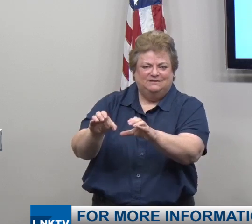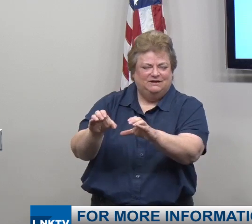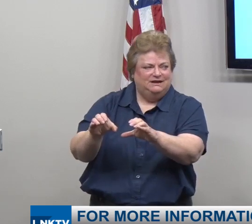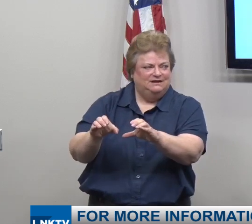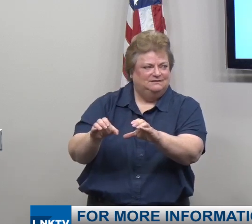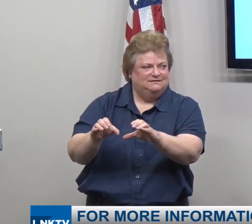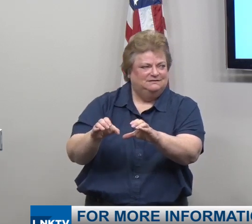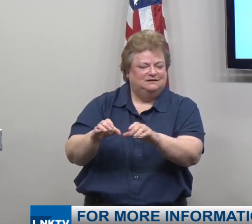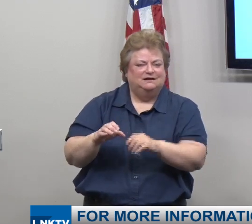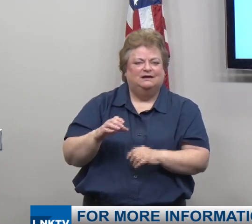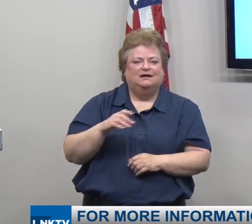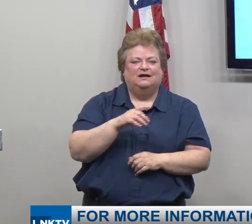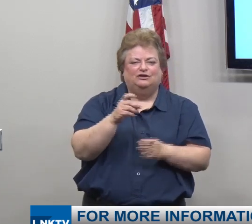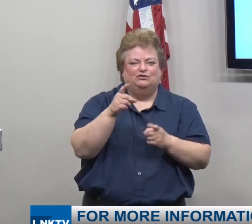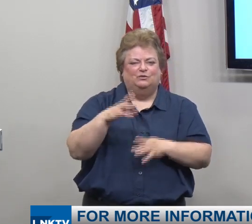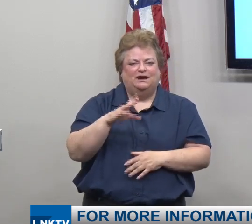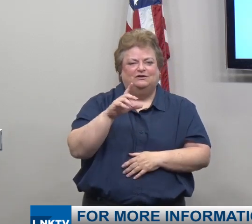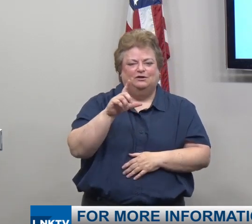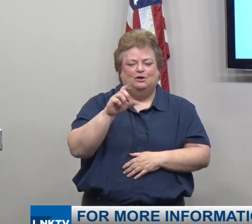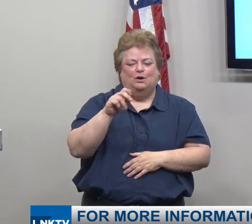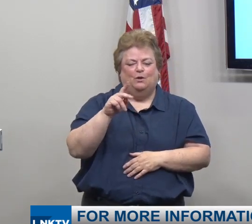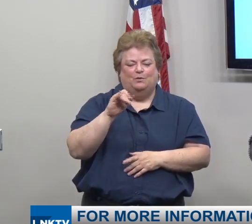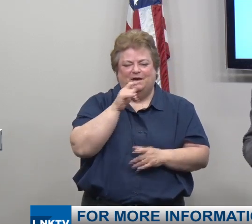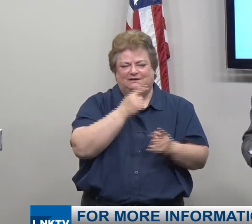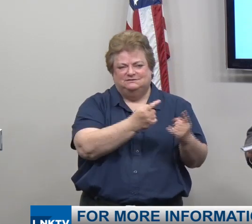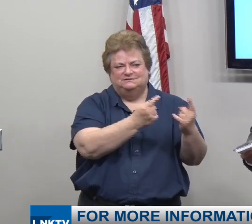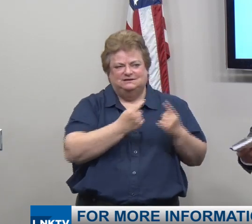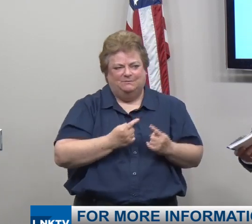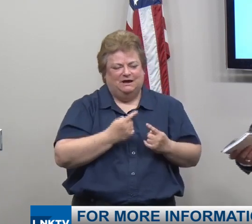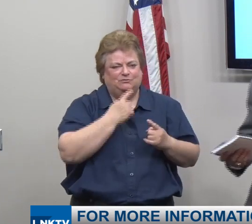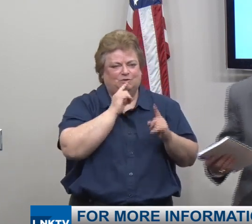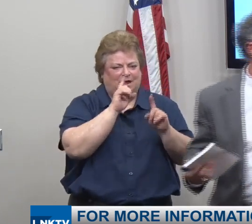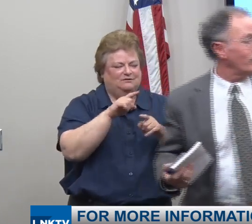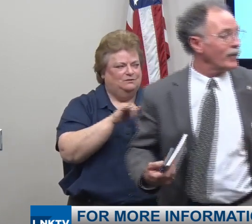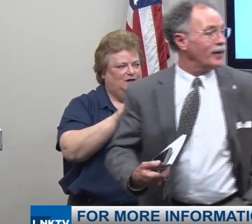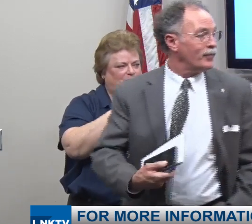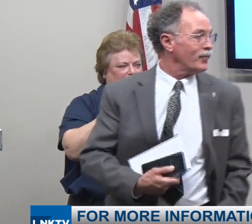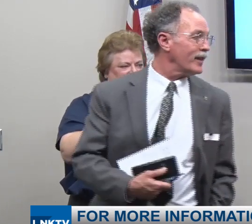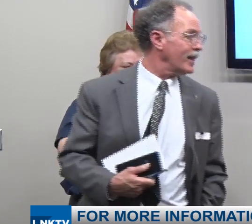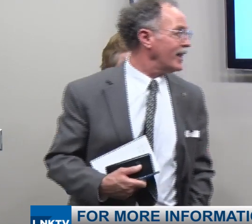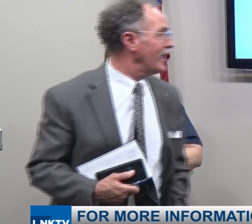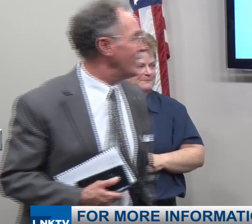fields. Director Lopez is making her way up here. I don't know if she's got an answer to that question.